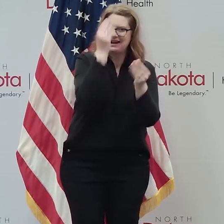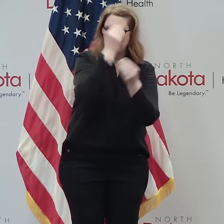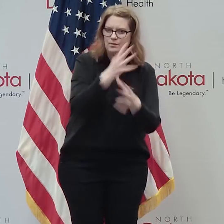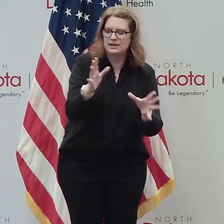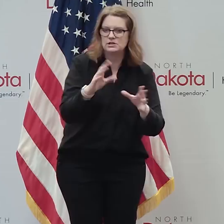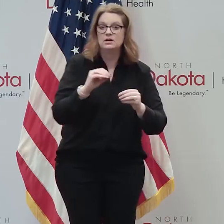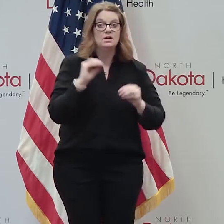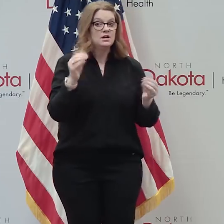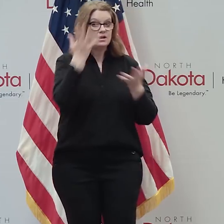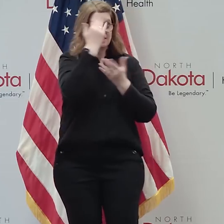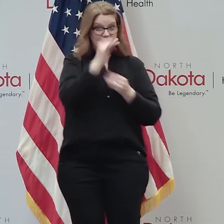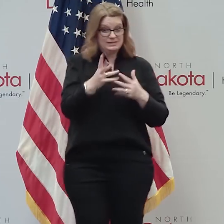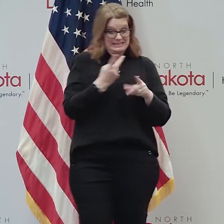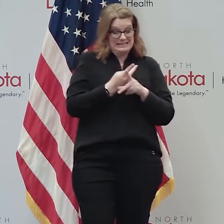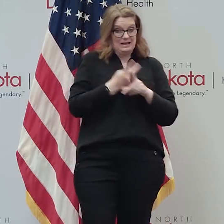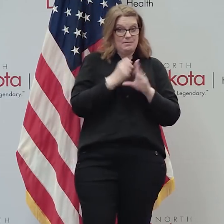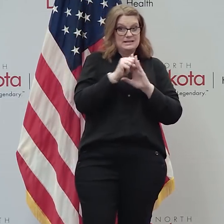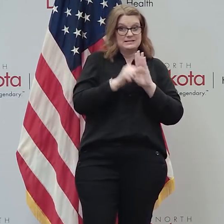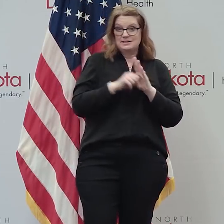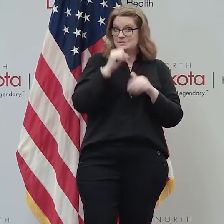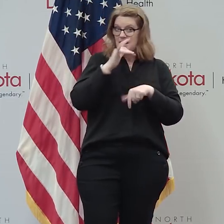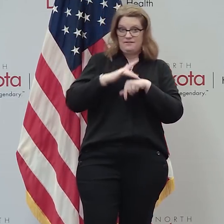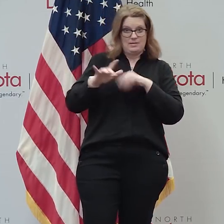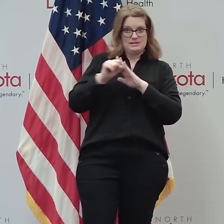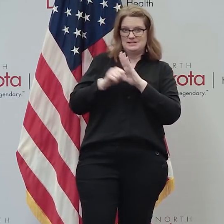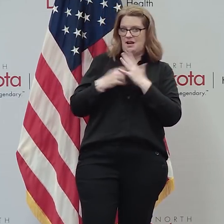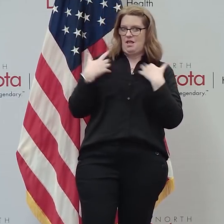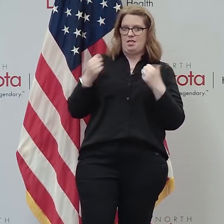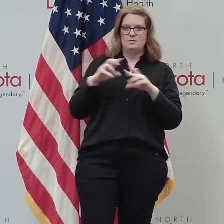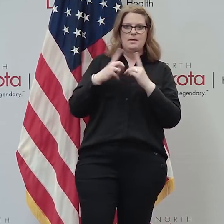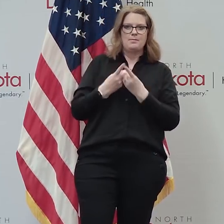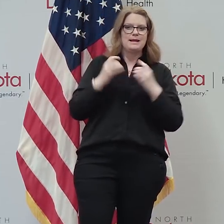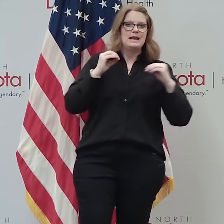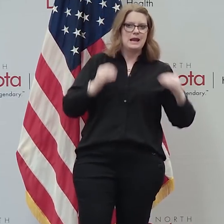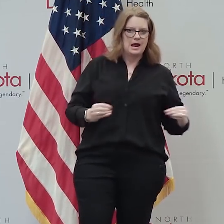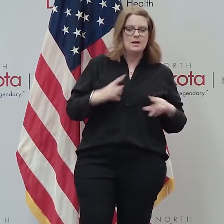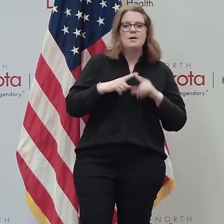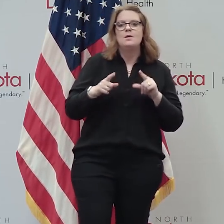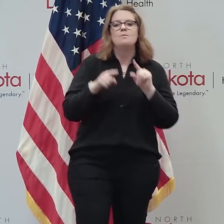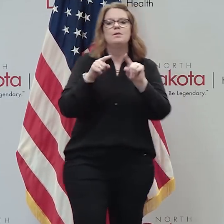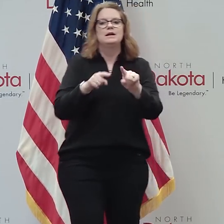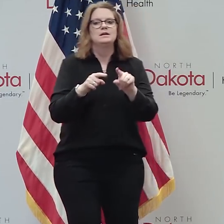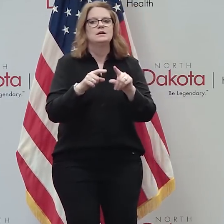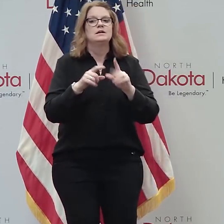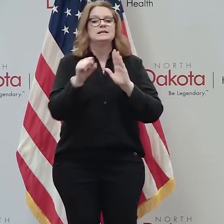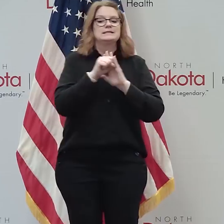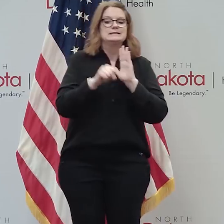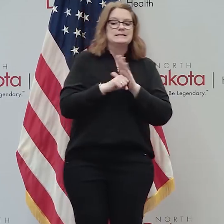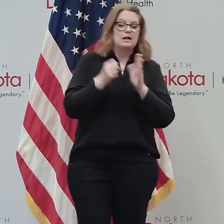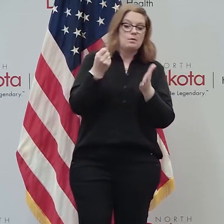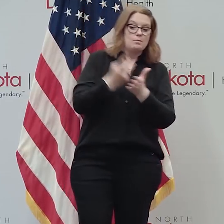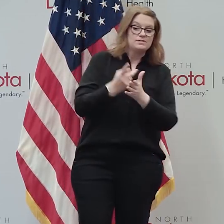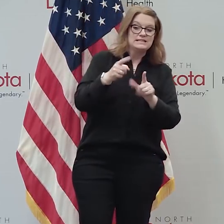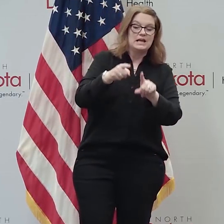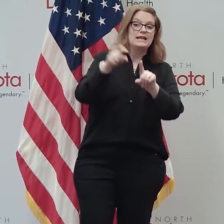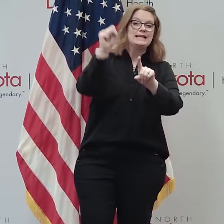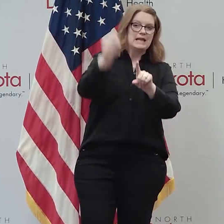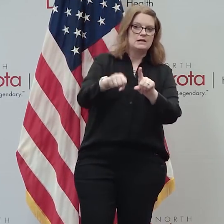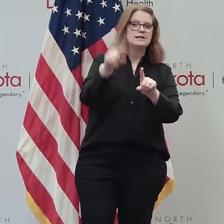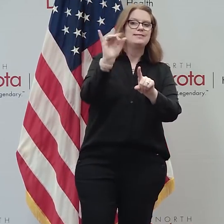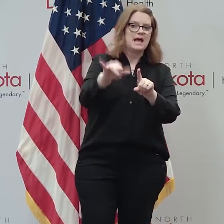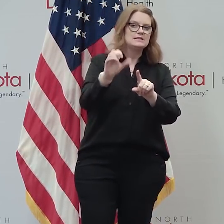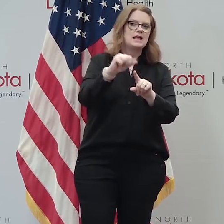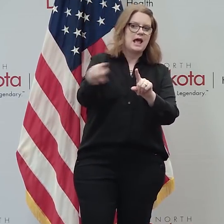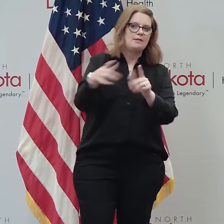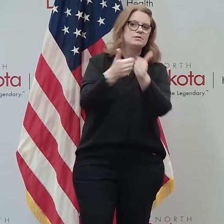by the state, none of the data is available to the state health department, they want to have a state give its approval that that's the official app, because they want